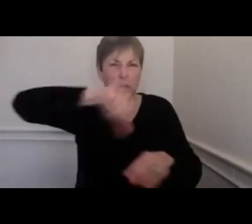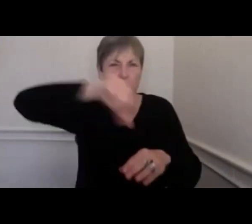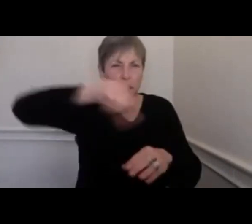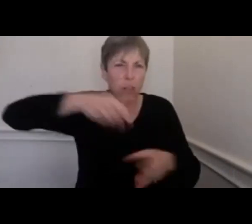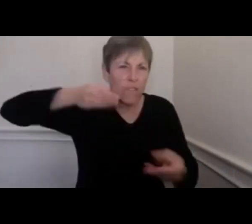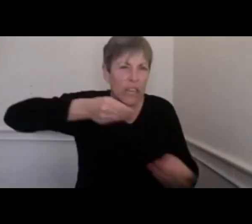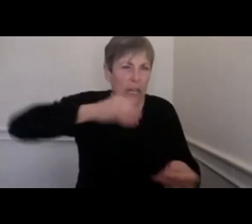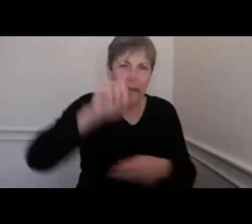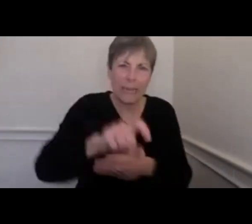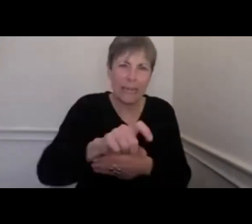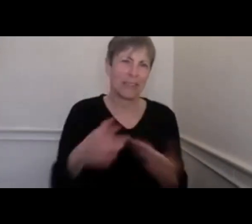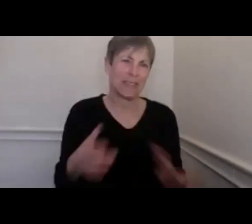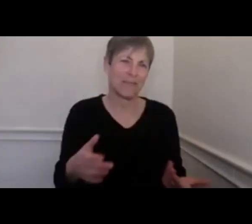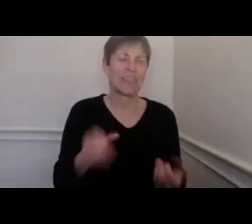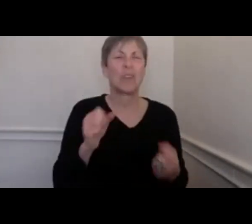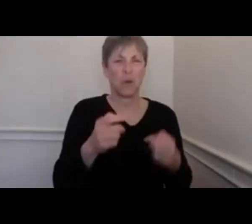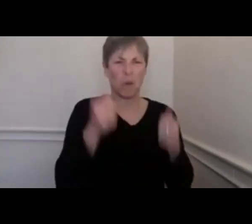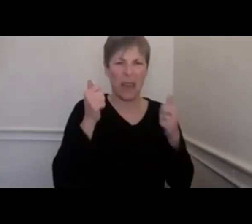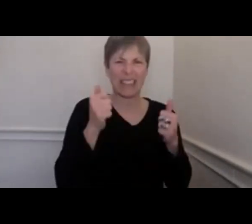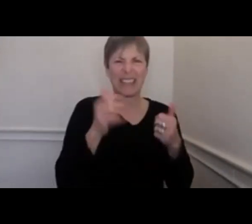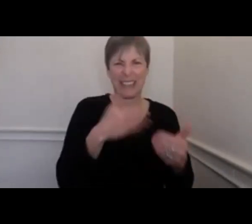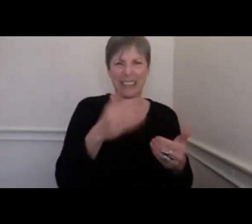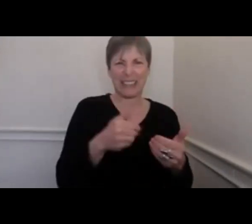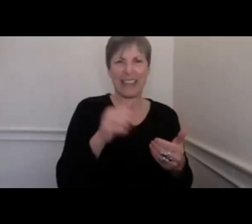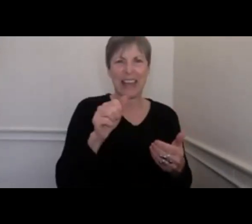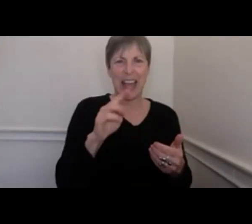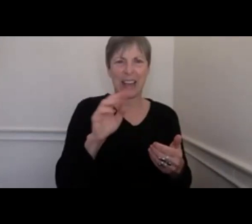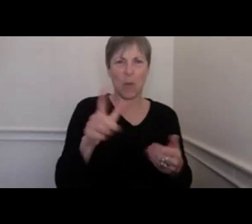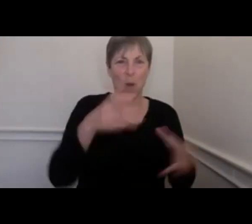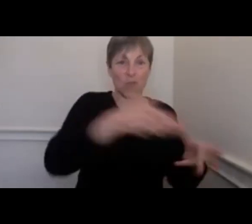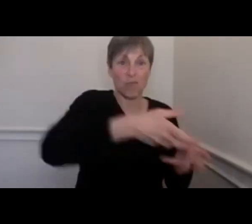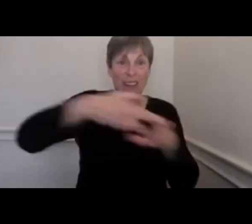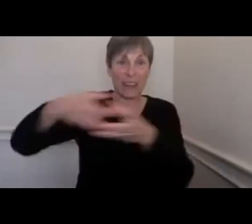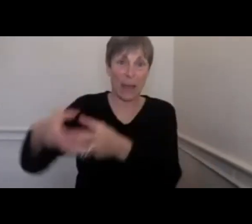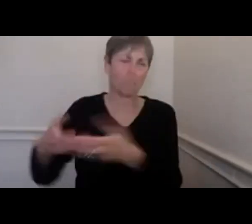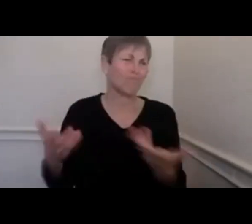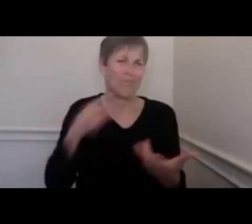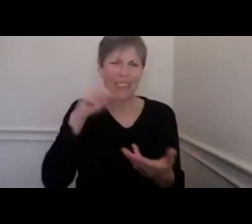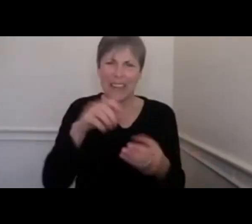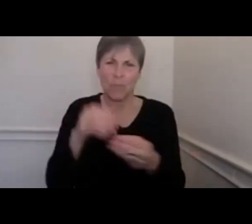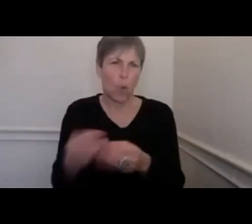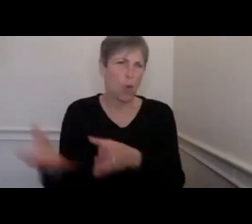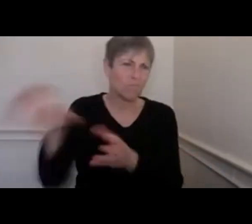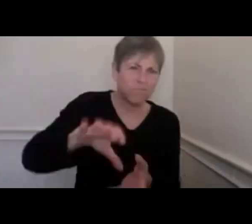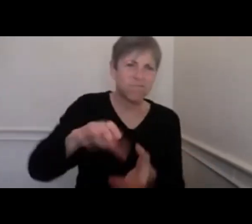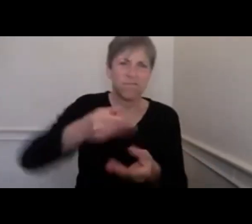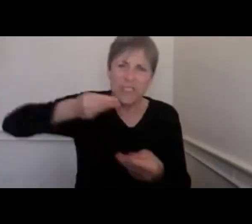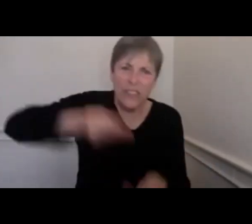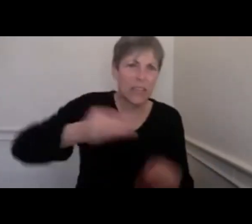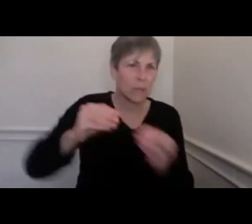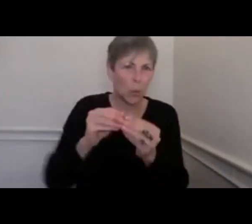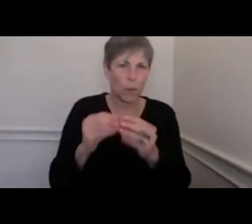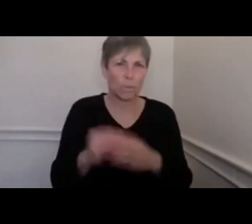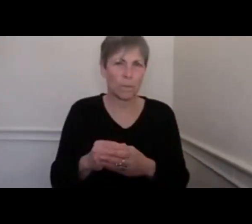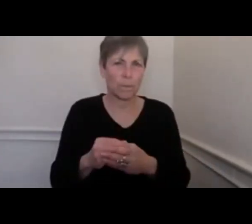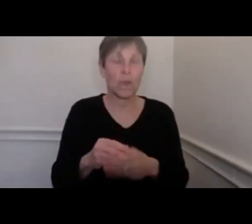easy annual transplants. And here's the thing about not a few ways to prevent